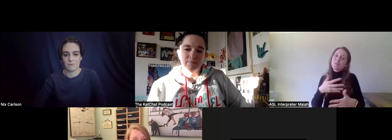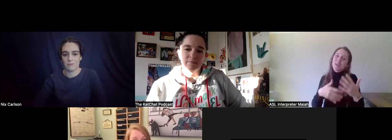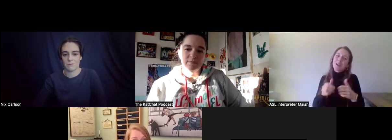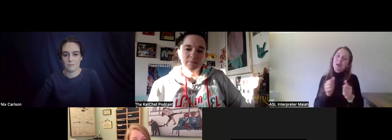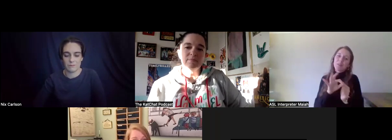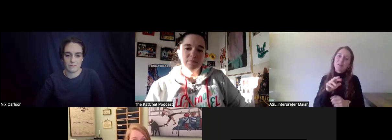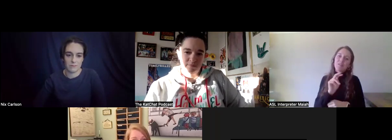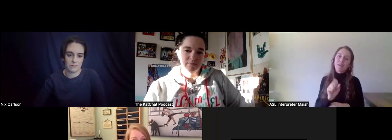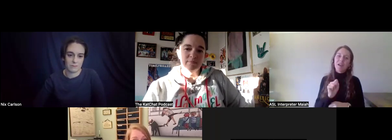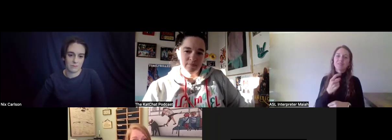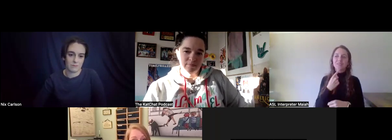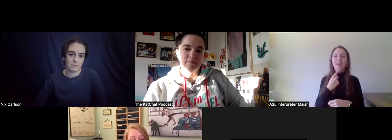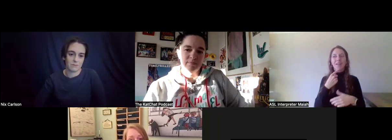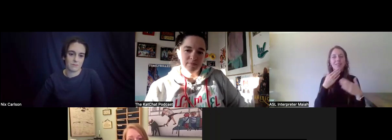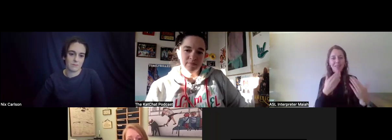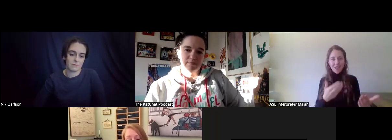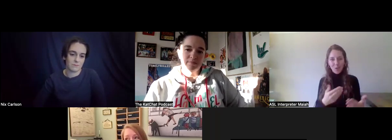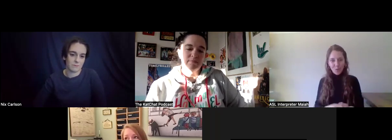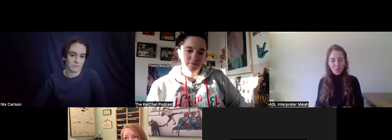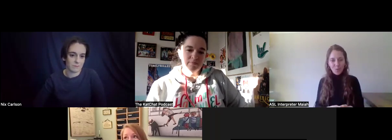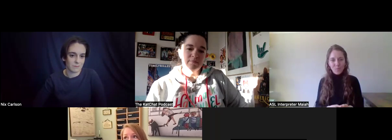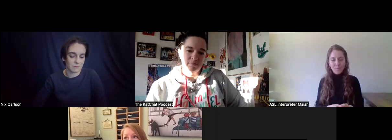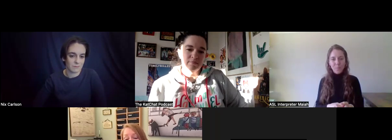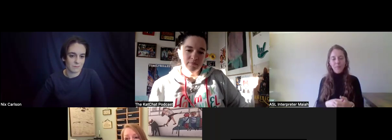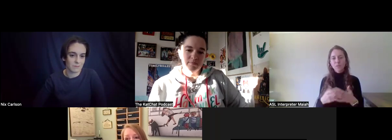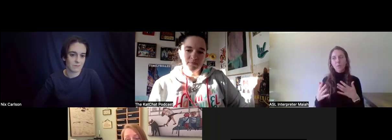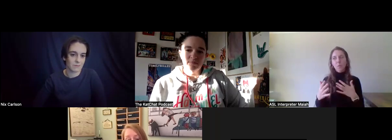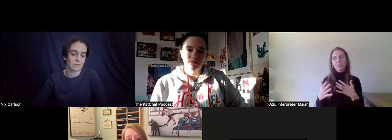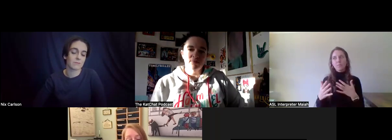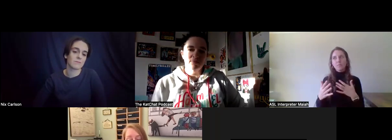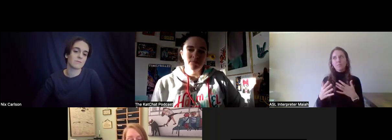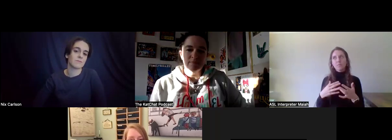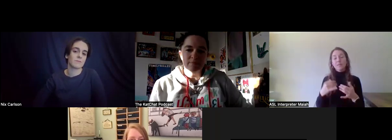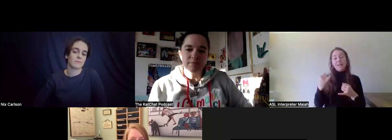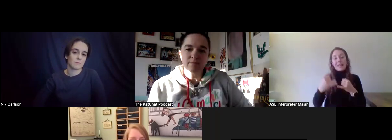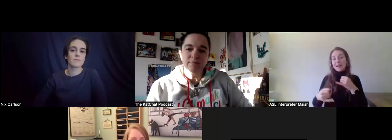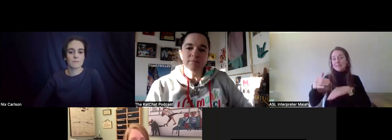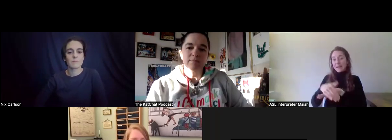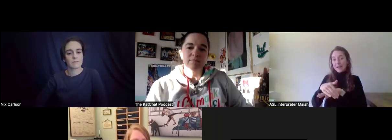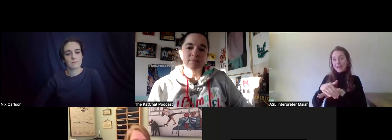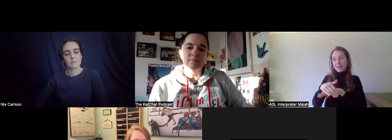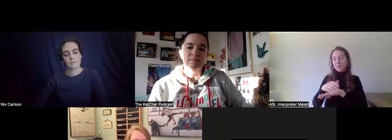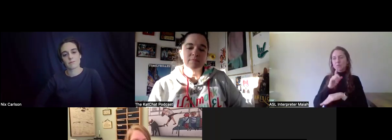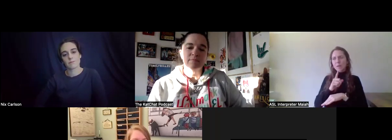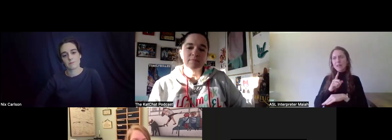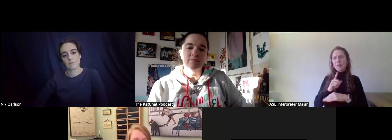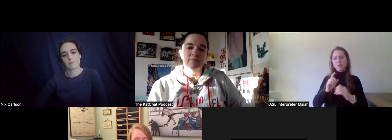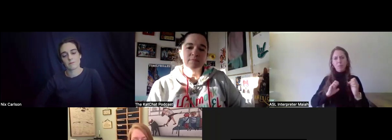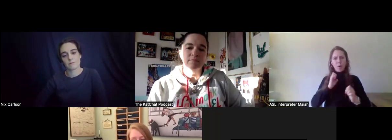you. And even on the last night, there was this really emotional moment